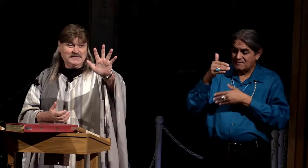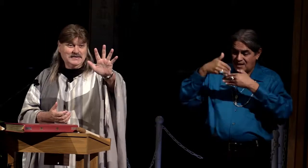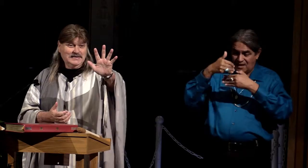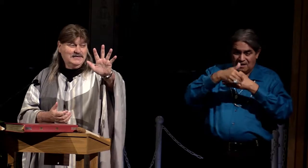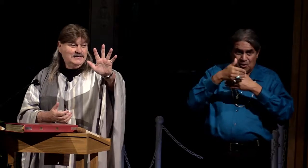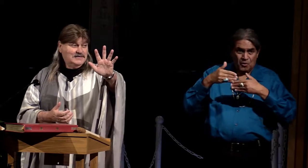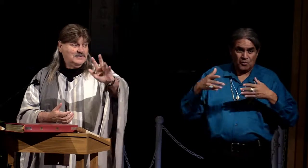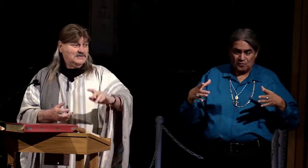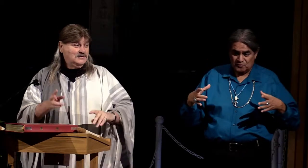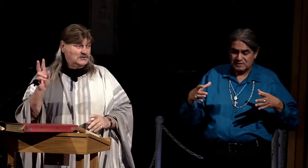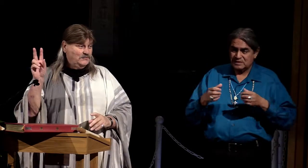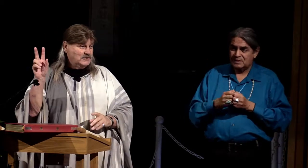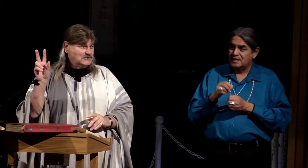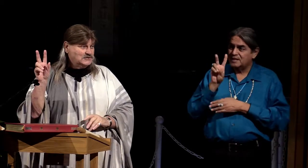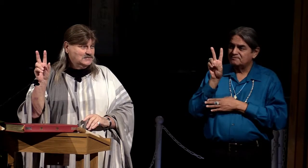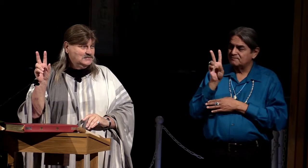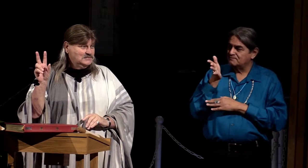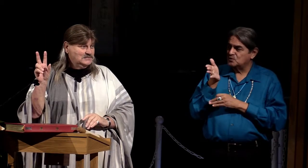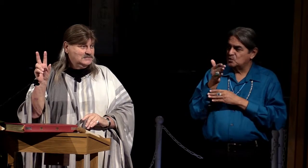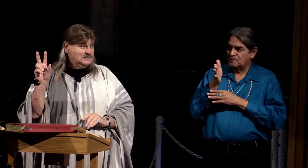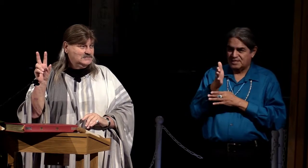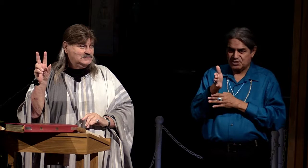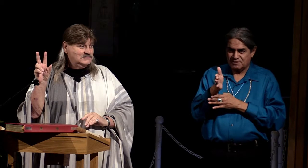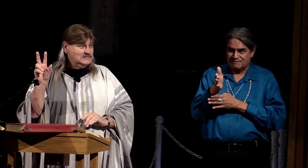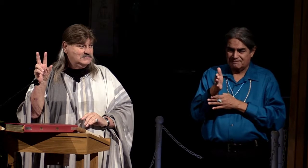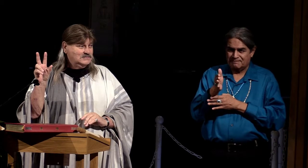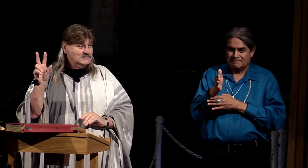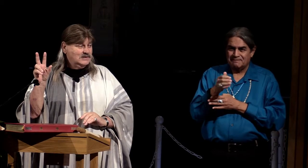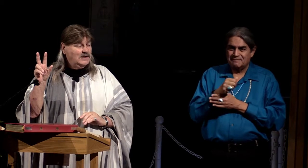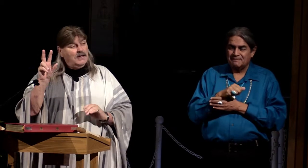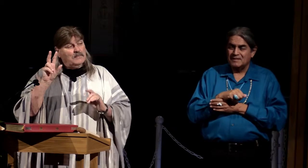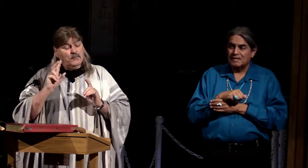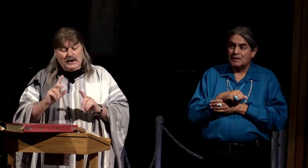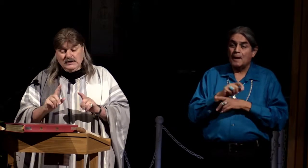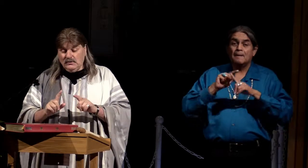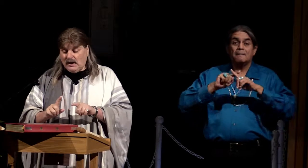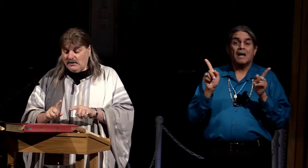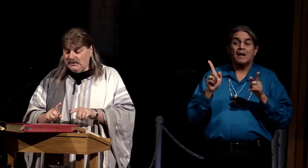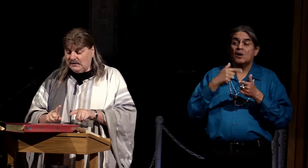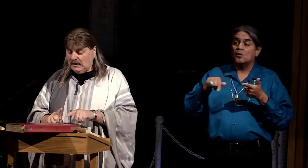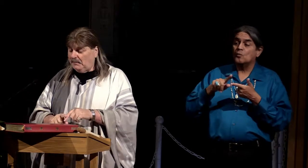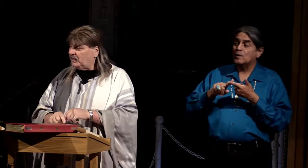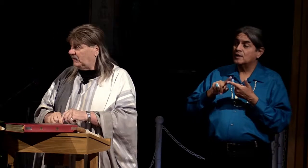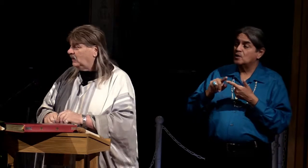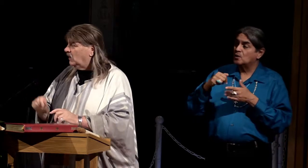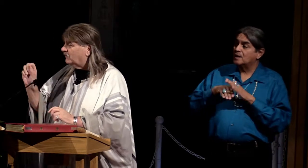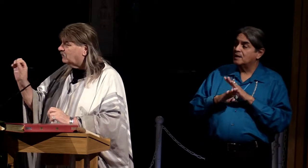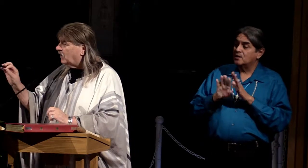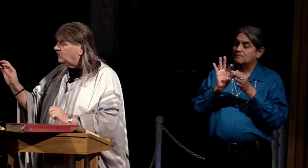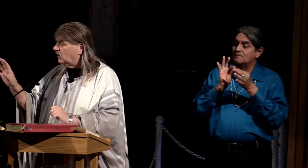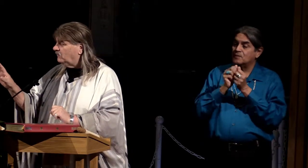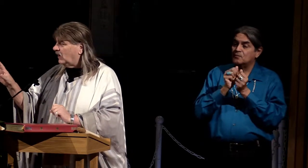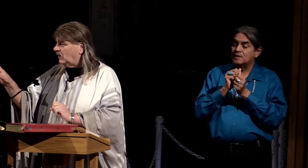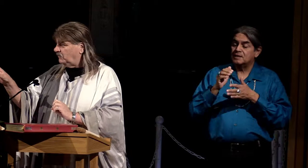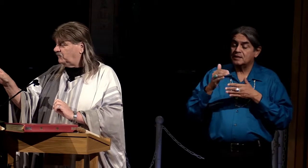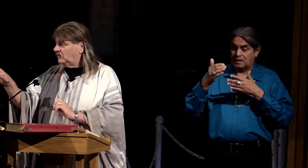5 loaves and 2 fish. But when you are in the company of the